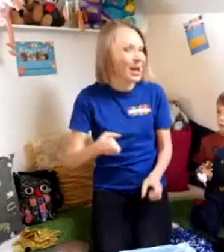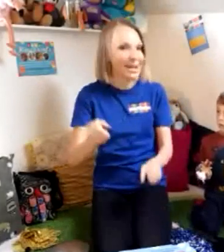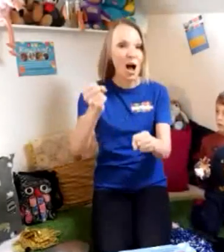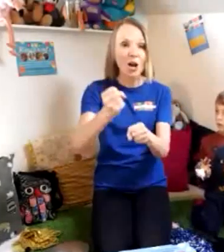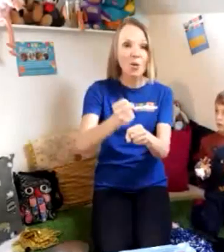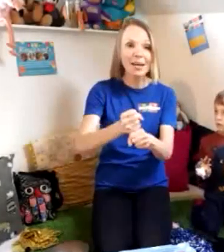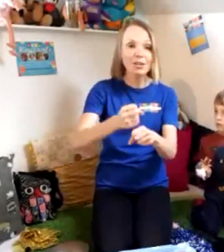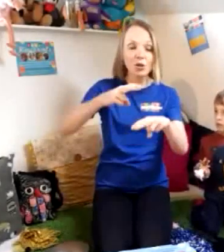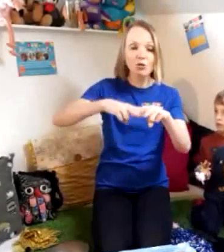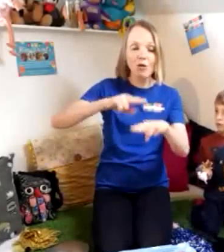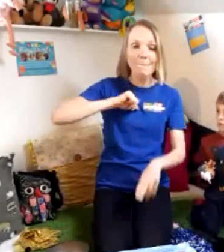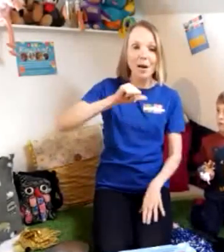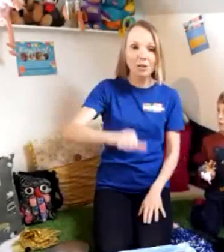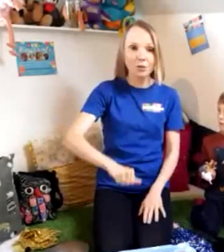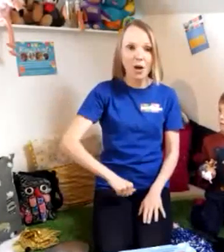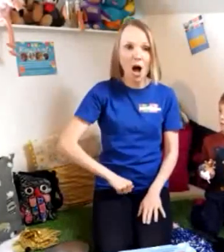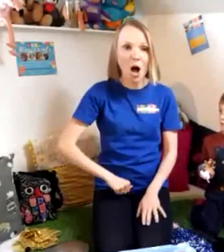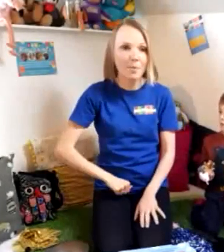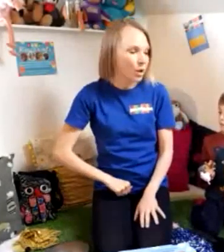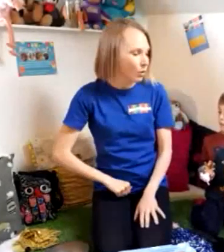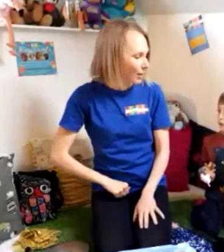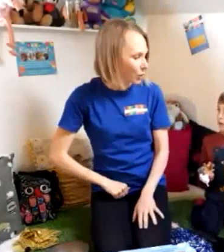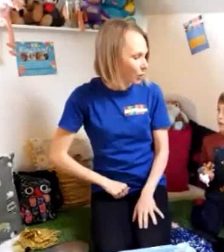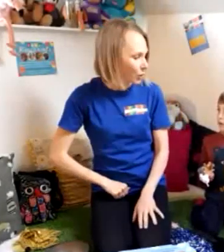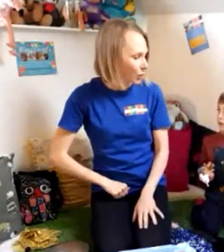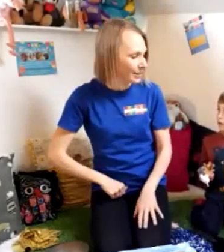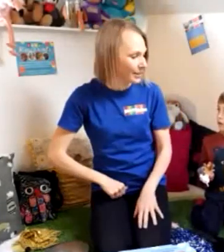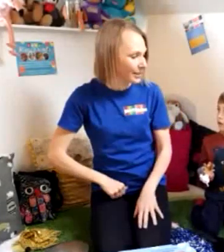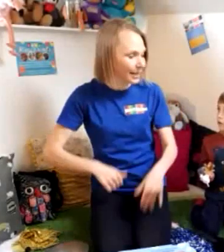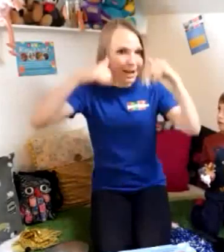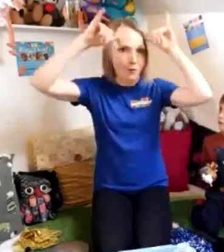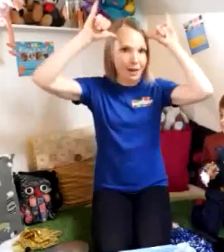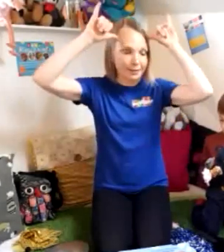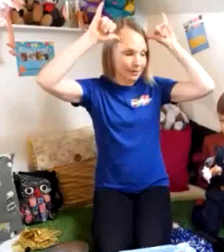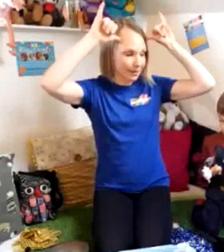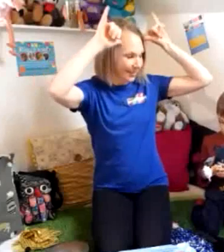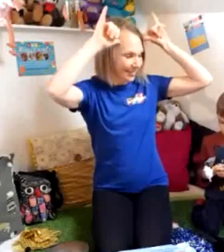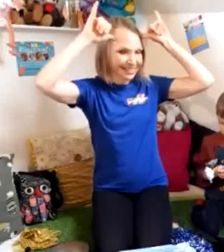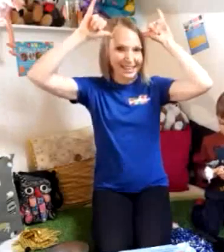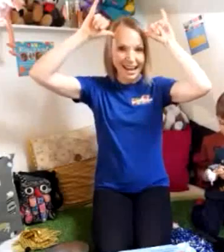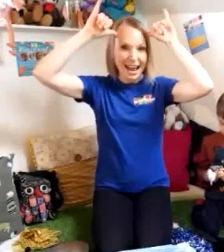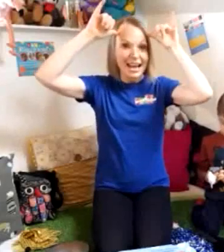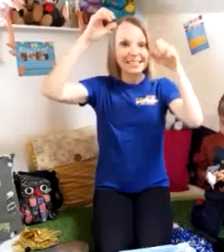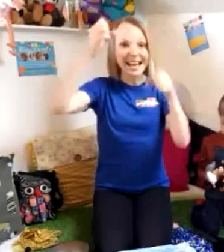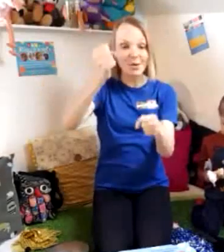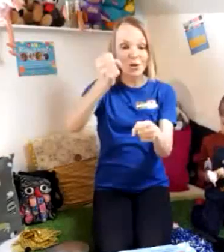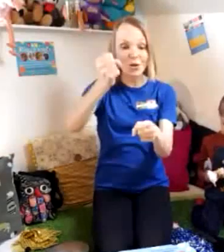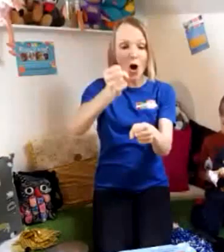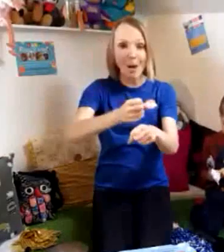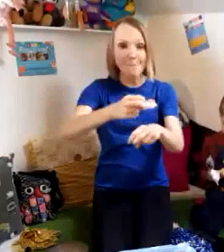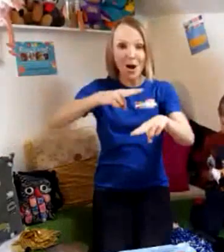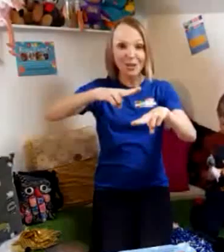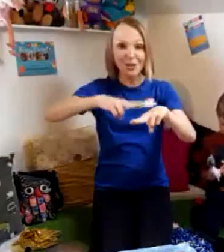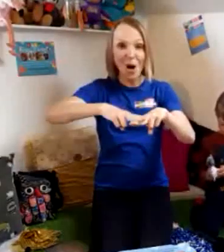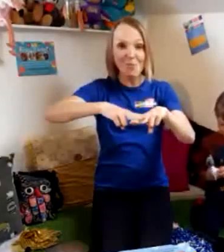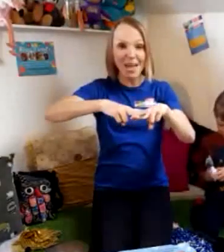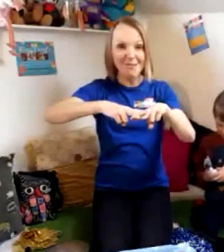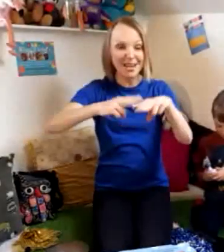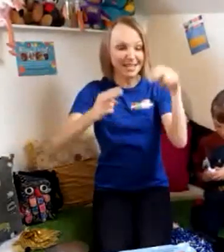On our way to Grandpa's farm. Right, shall we see our cow first? Down on Grandpa's farm, there is a